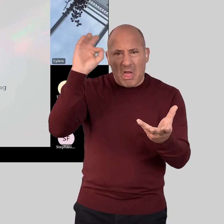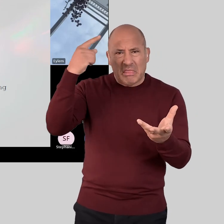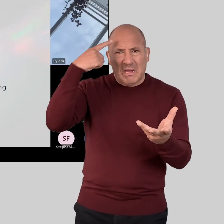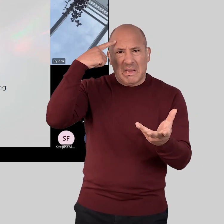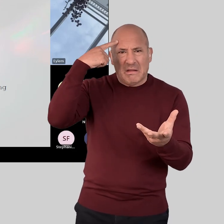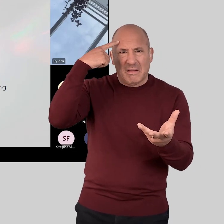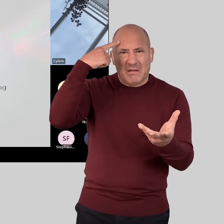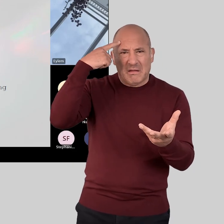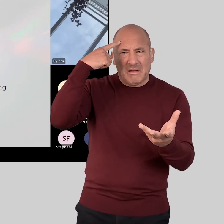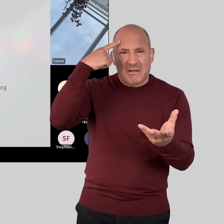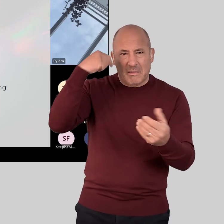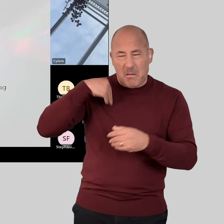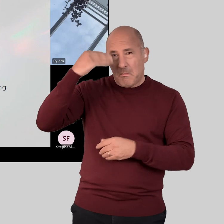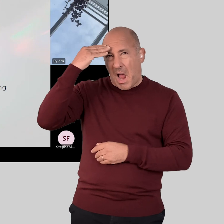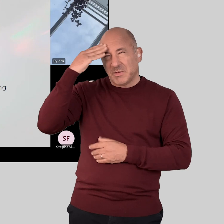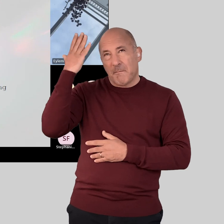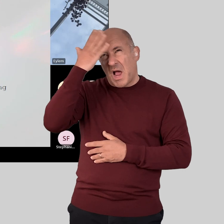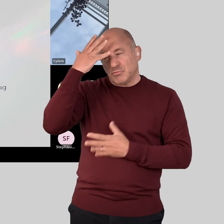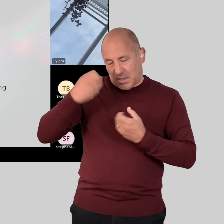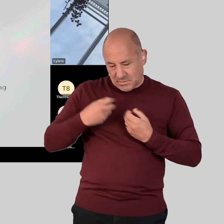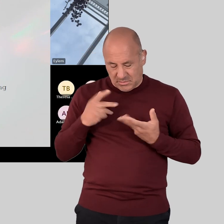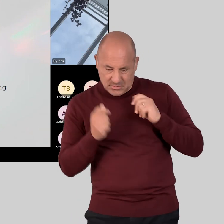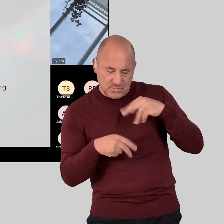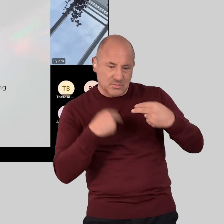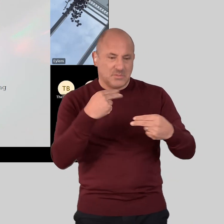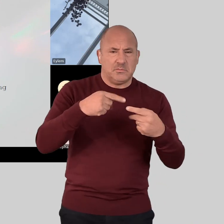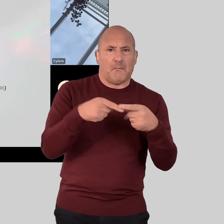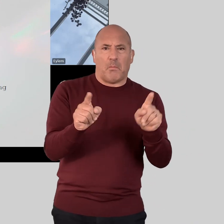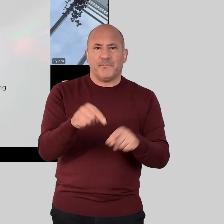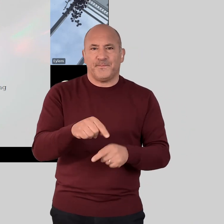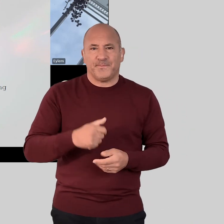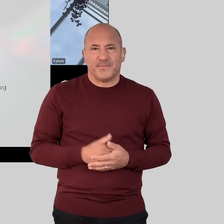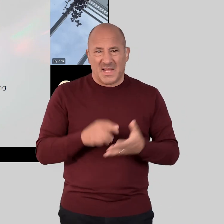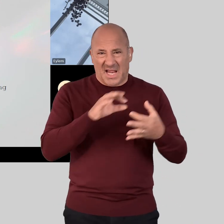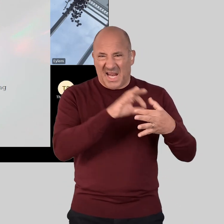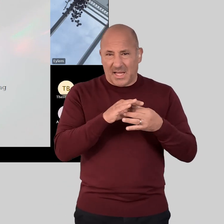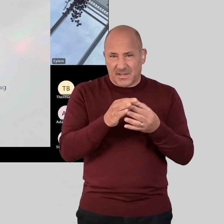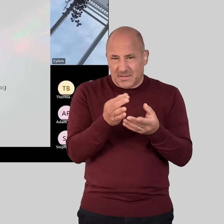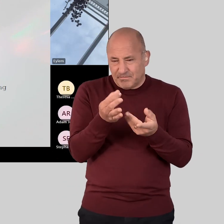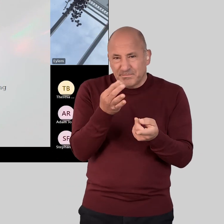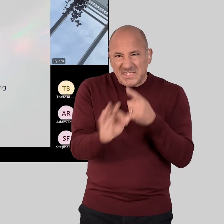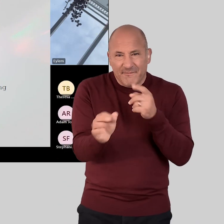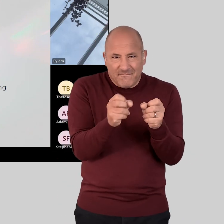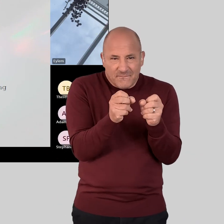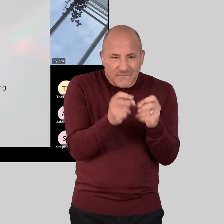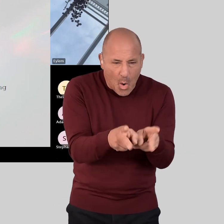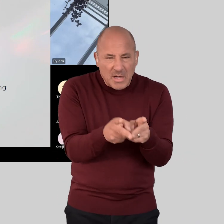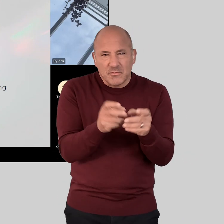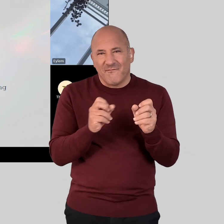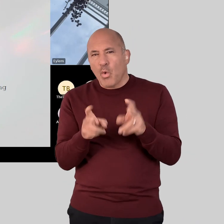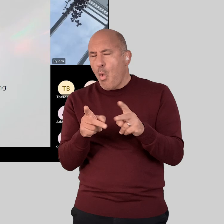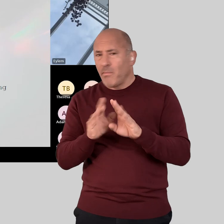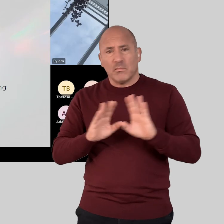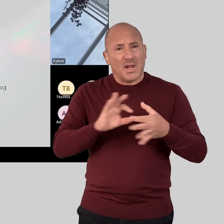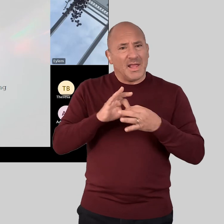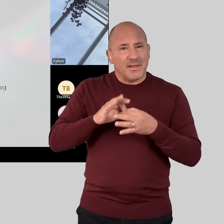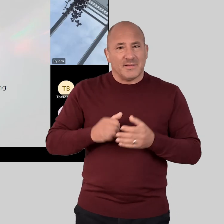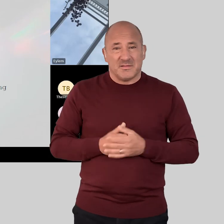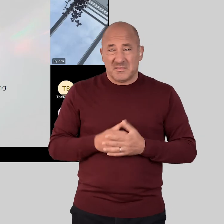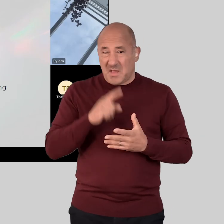even exist once it's out there, outside of their mind or imagination. It's not connected